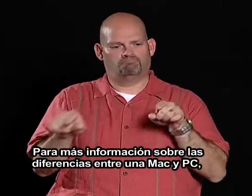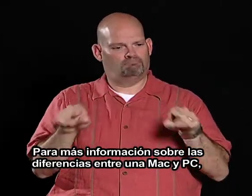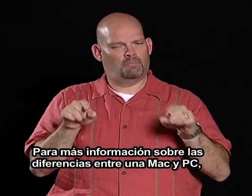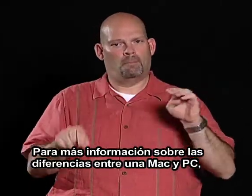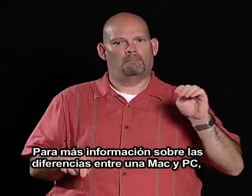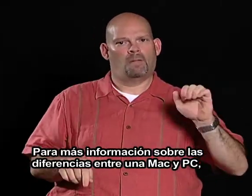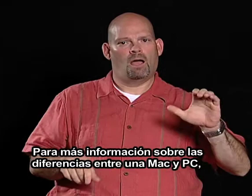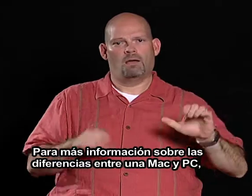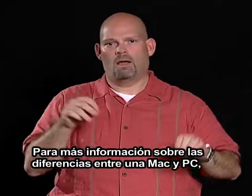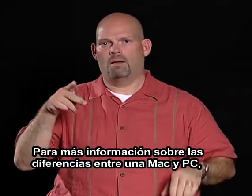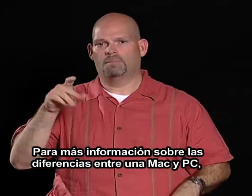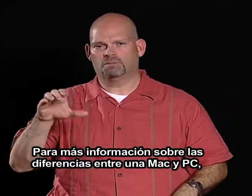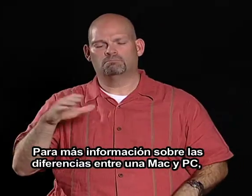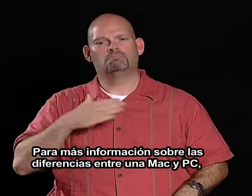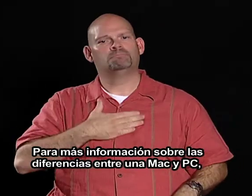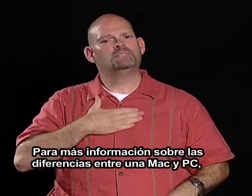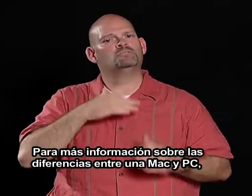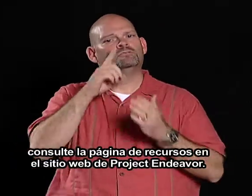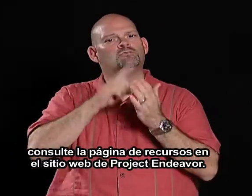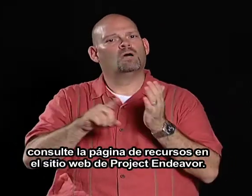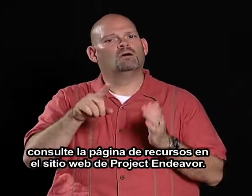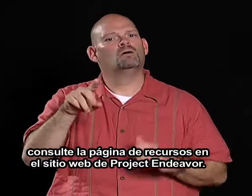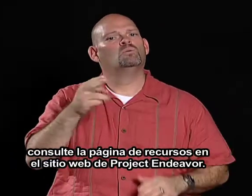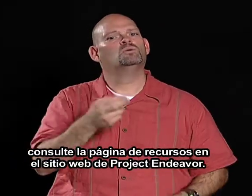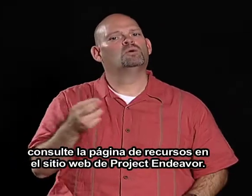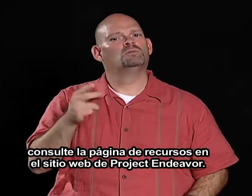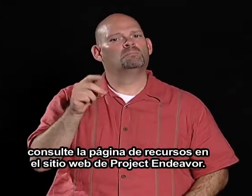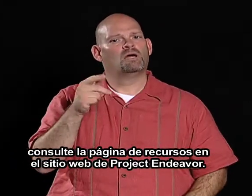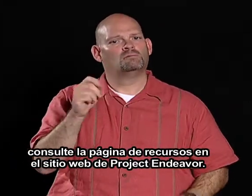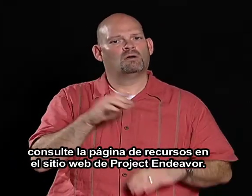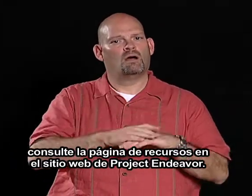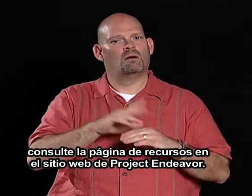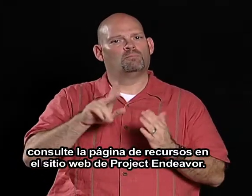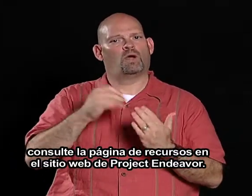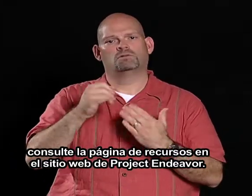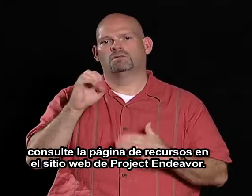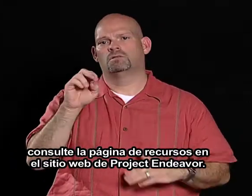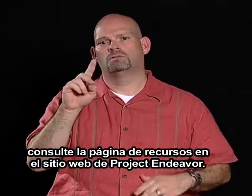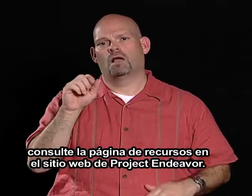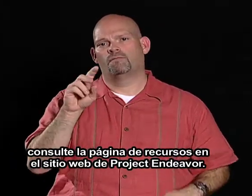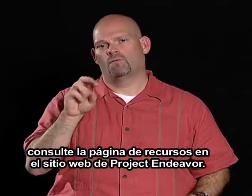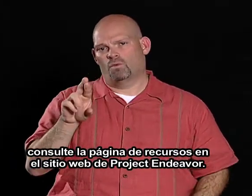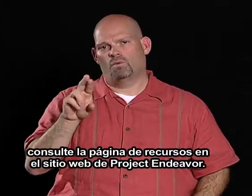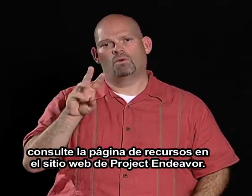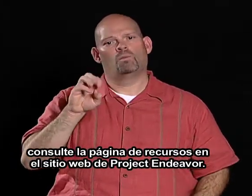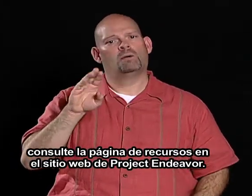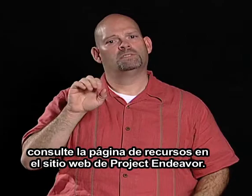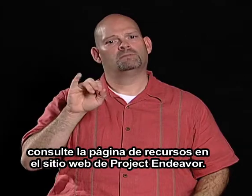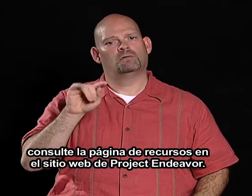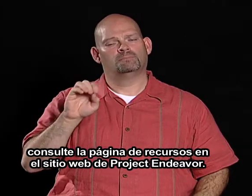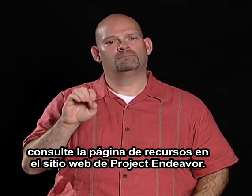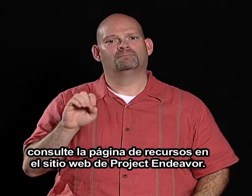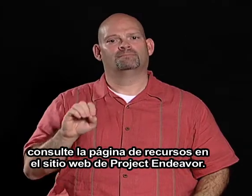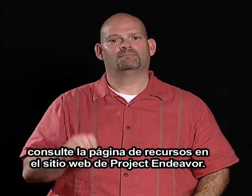between a Mac and PC, check the resources page on the Project Endeavor website.